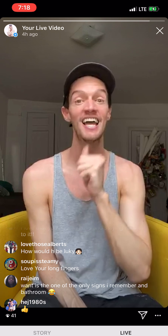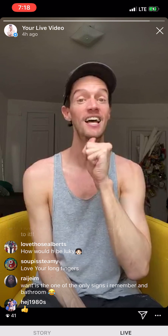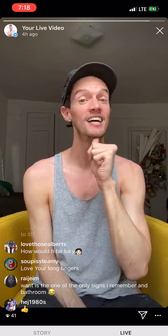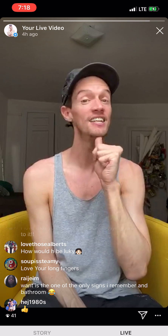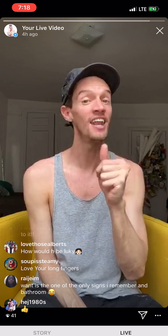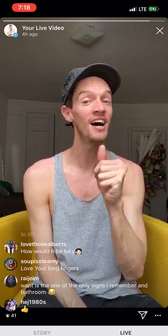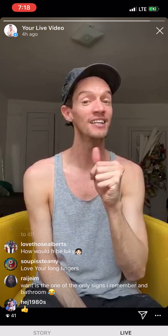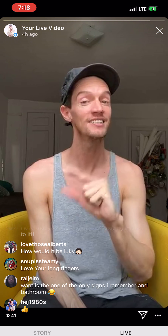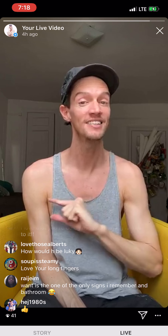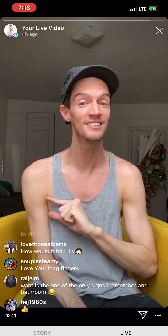Not guilty.